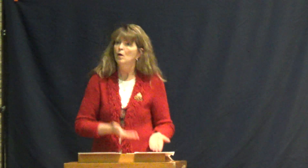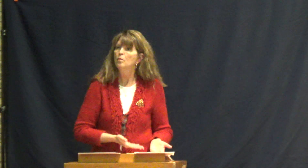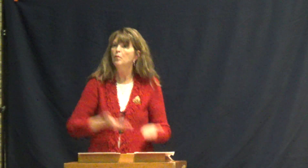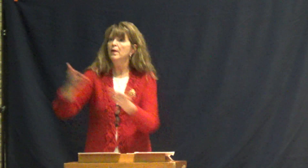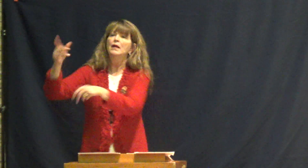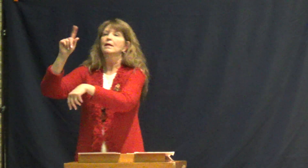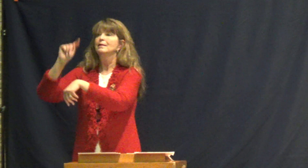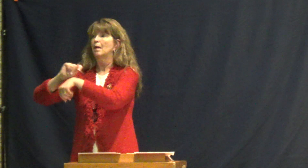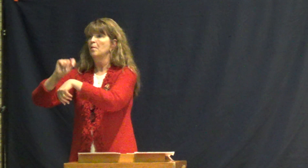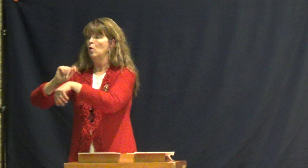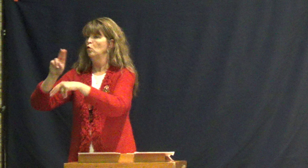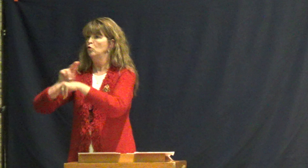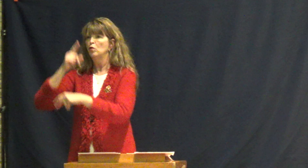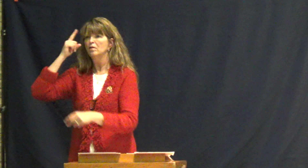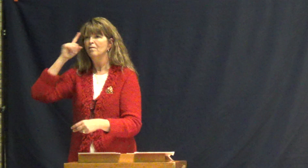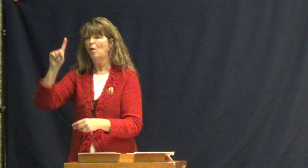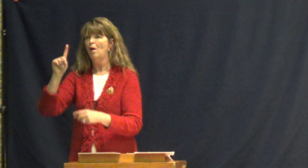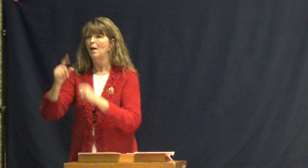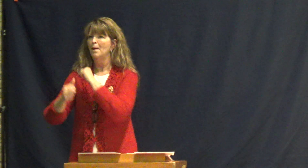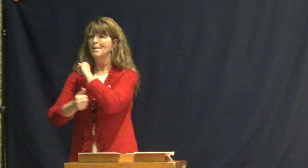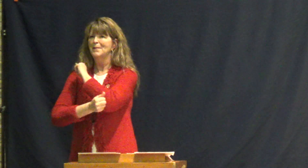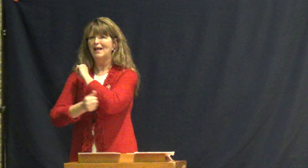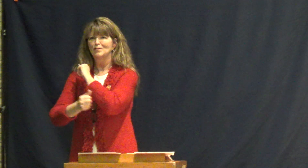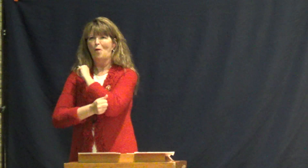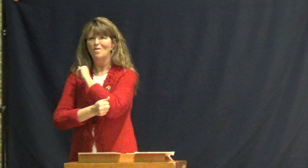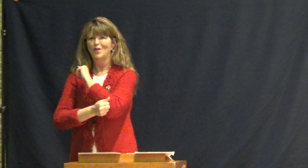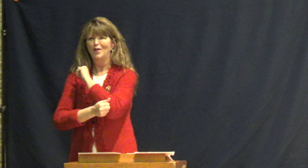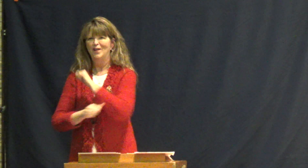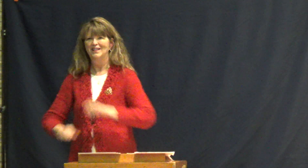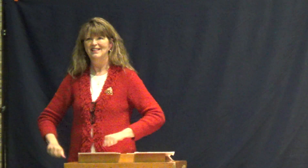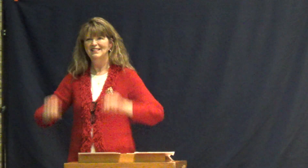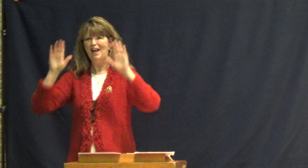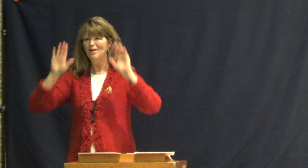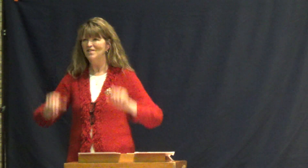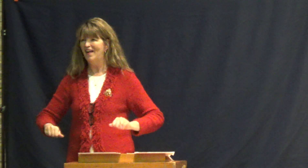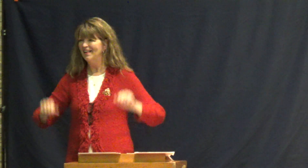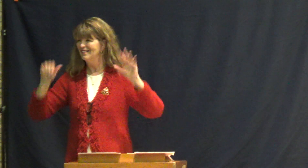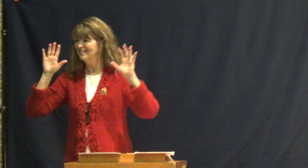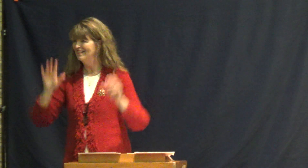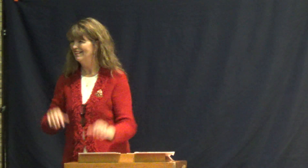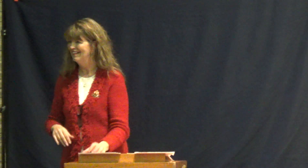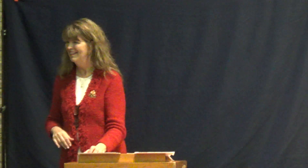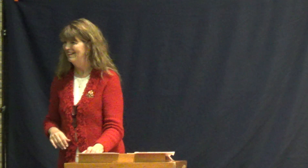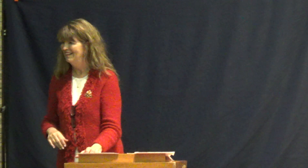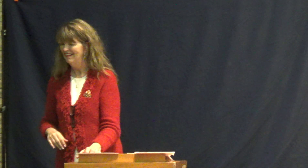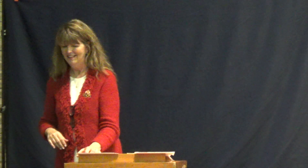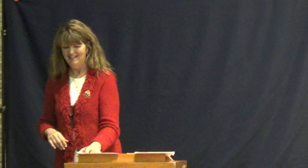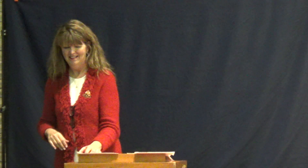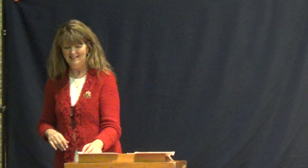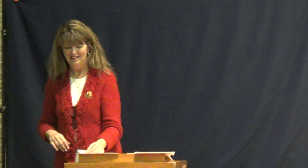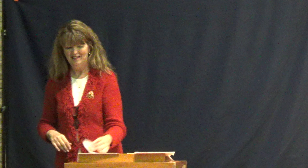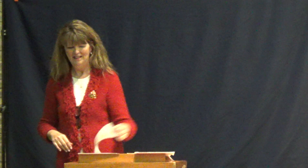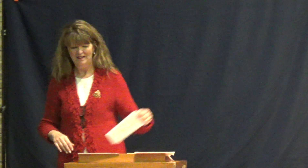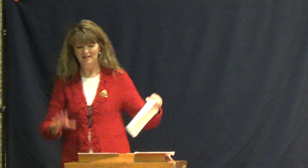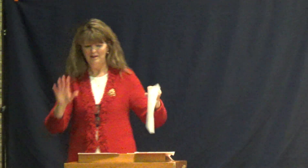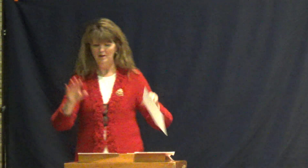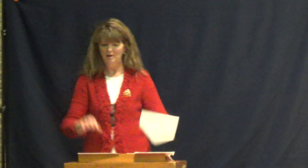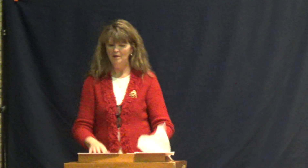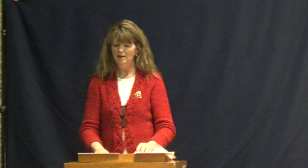who were born around Bethlehem were actually used for Pesach, or Passover as we know it.